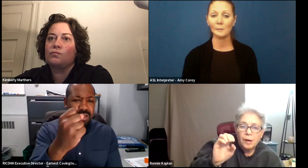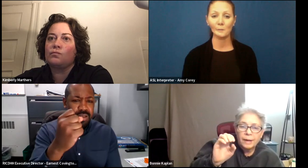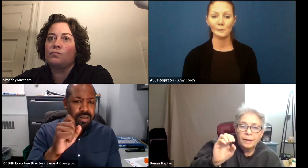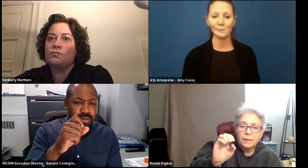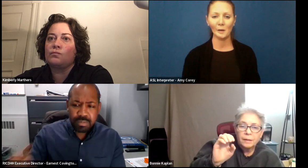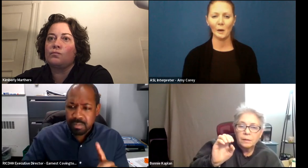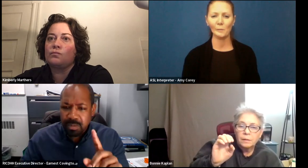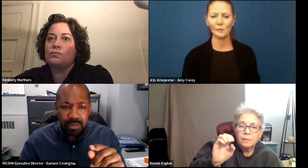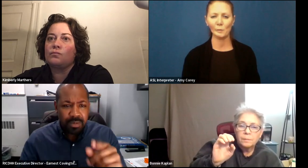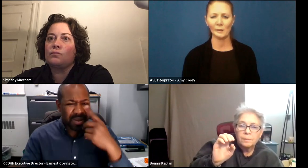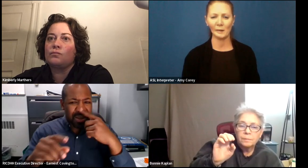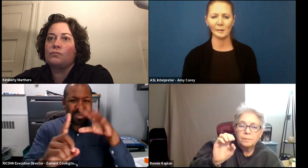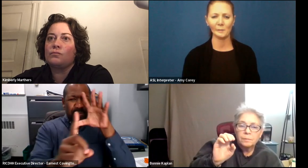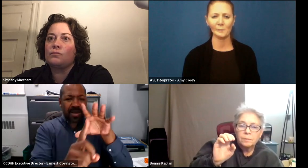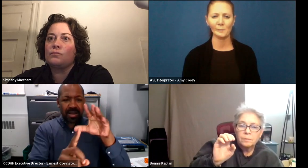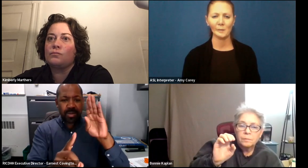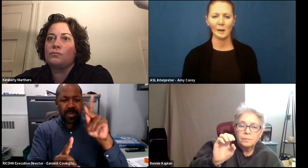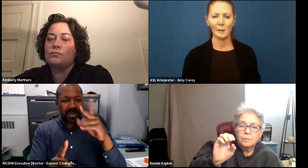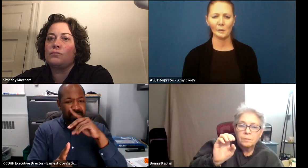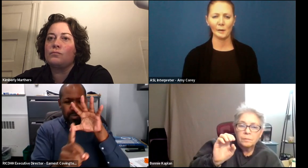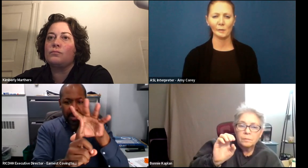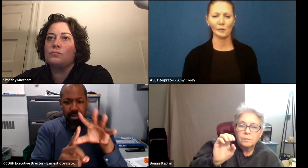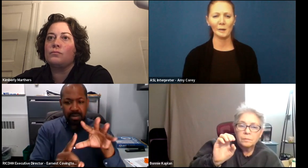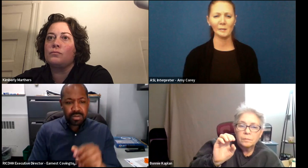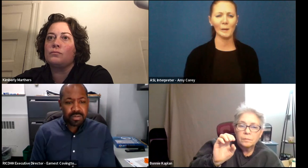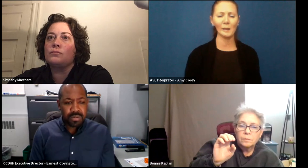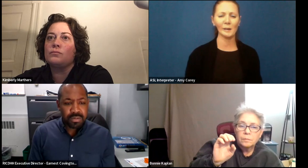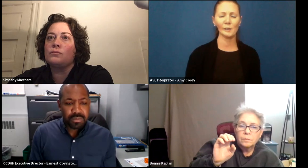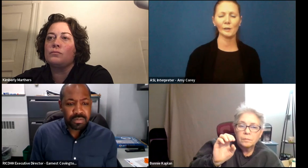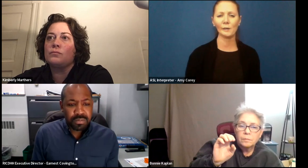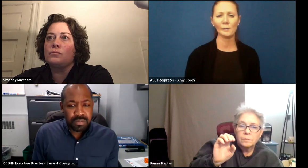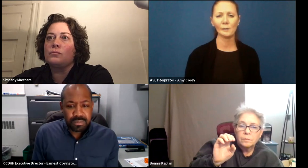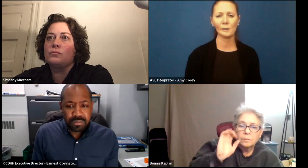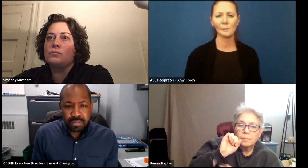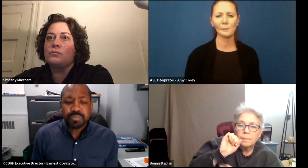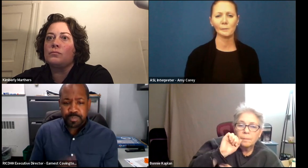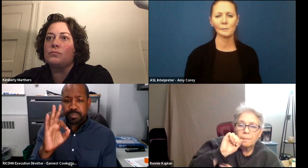B? Oh, just one second. I'm sorry, do you mind spotlighting her?